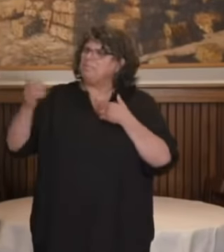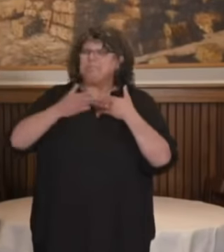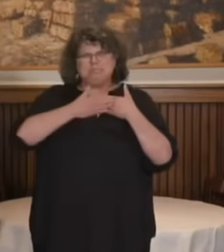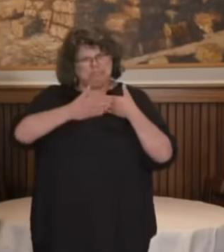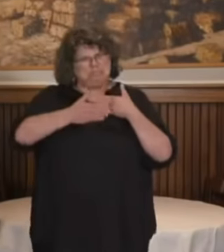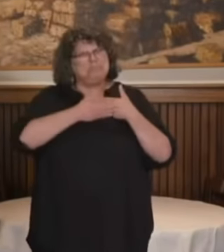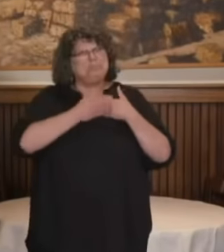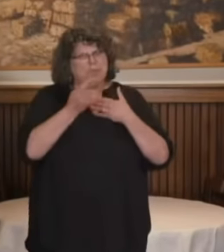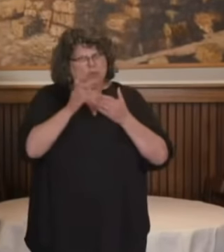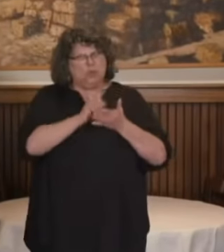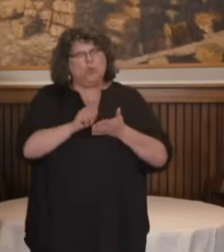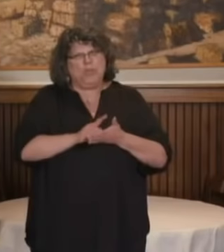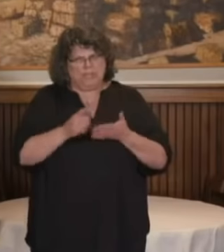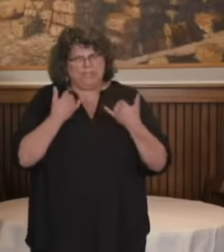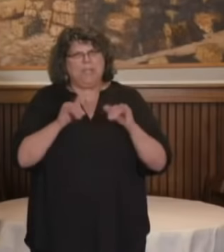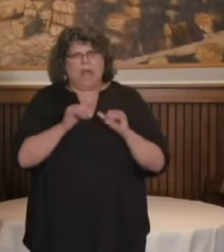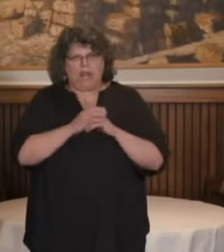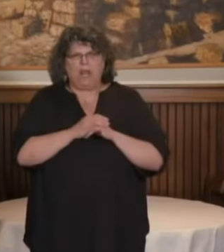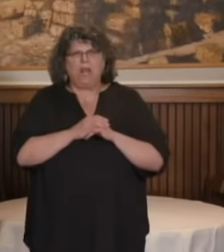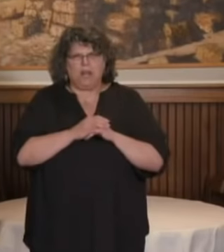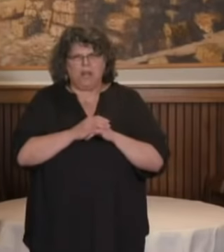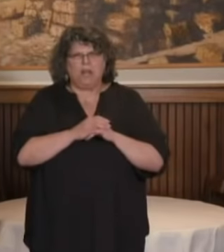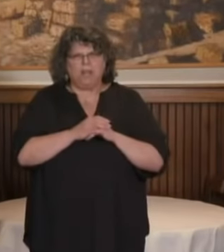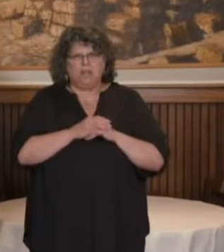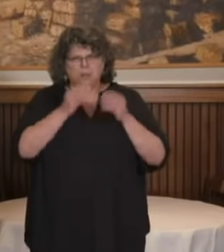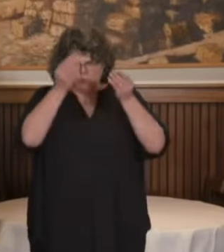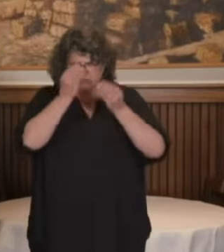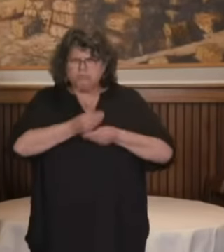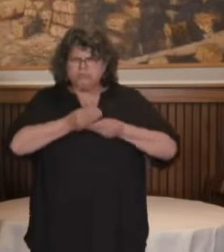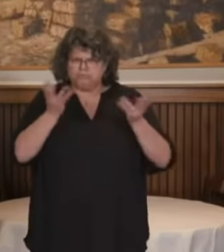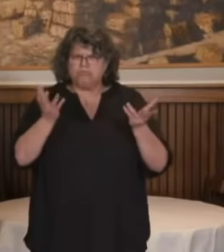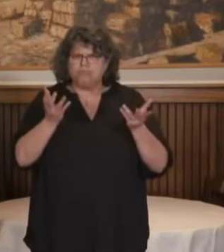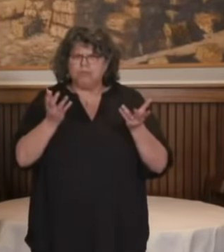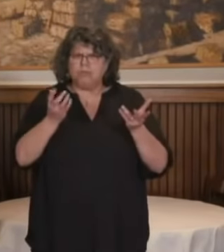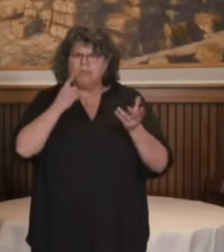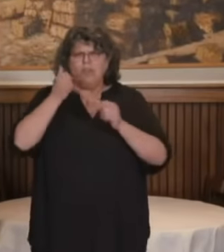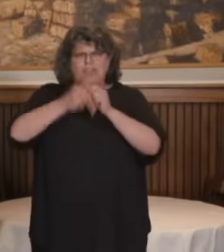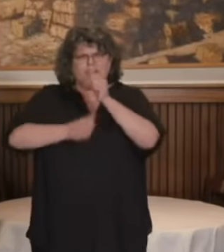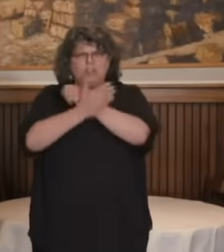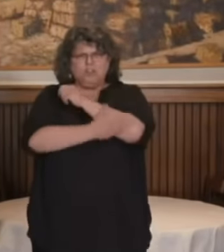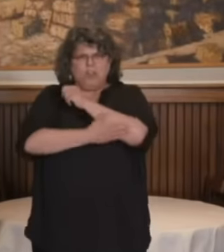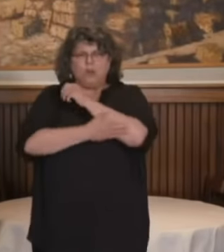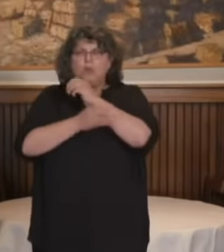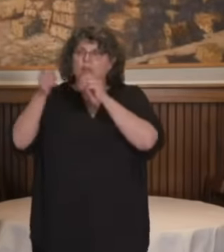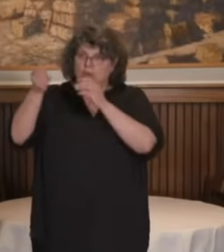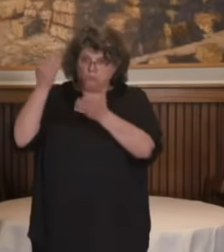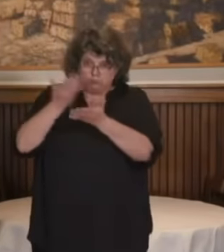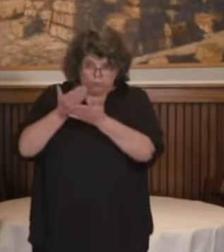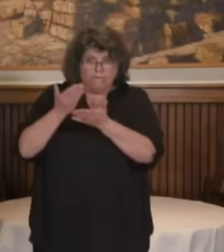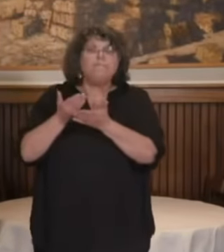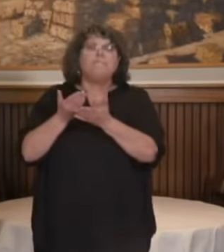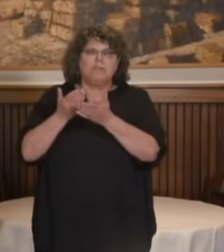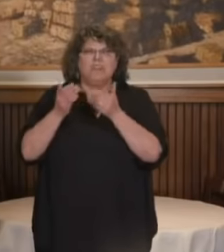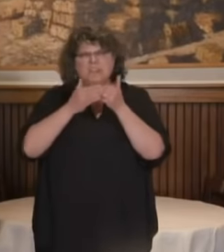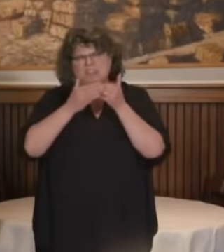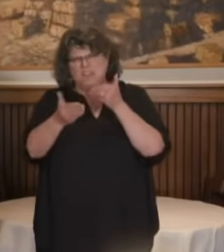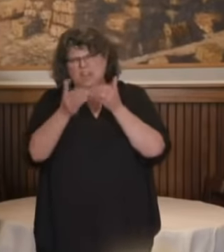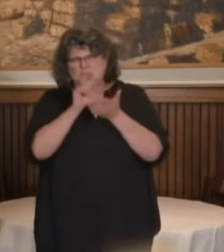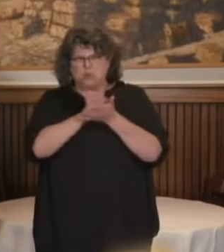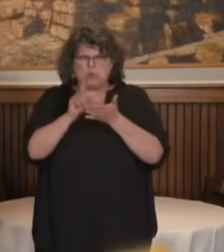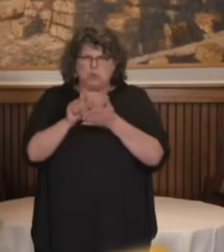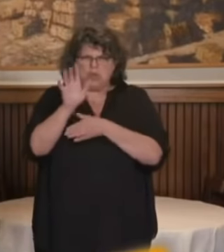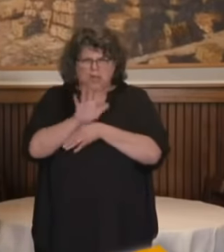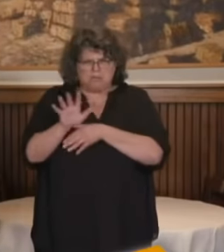of a few weeks. We'll be putting out guidelines in the space for counties that can self-attest in the next week or